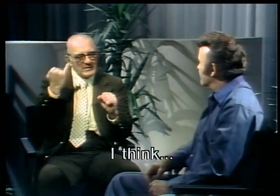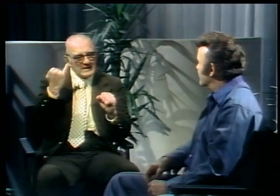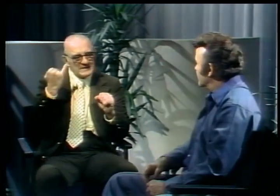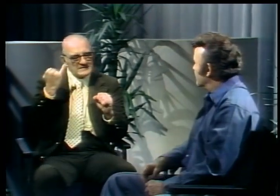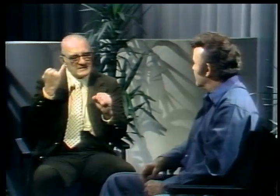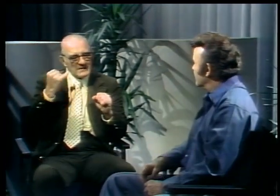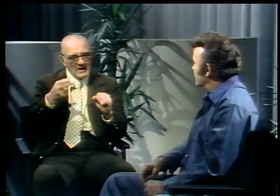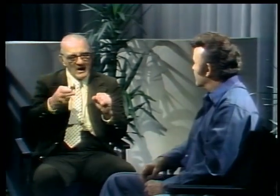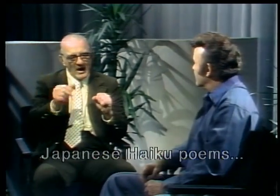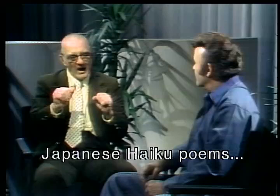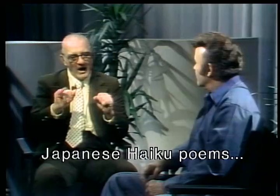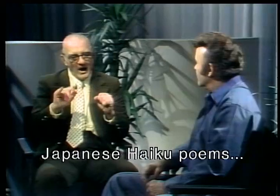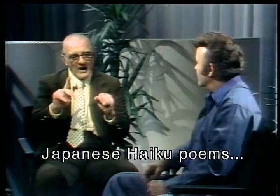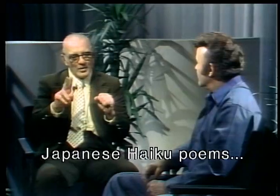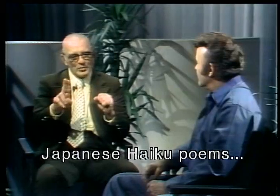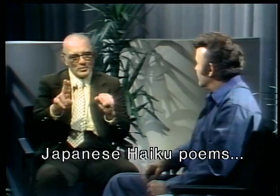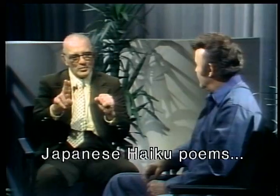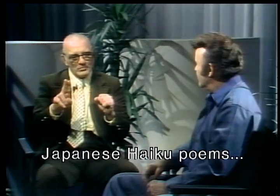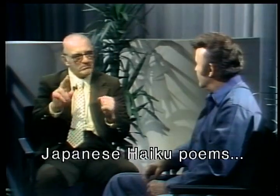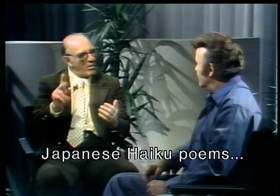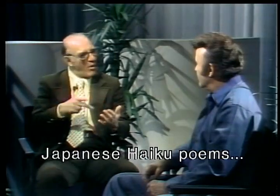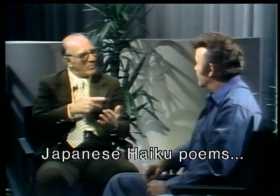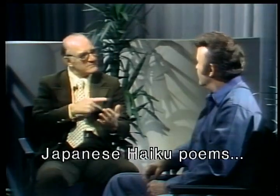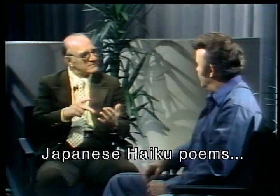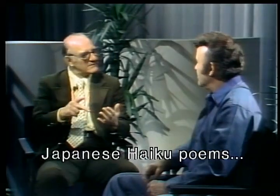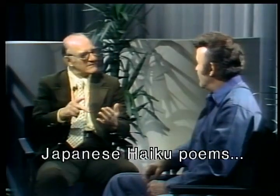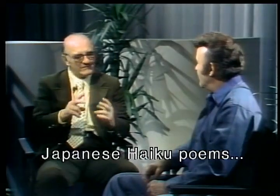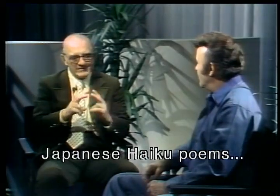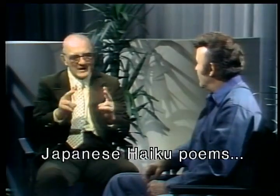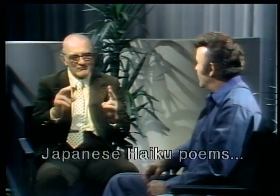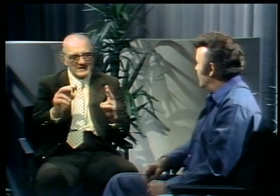Japanese haiku poems, very